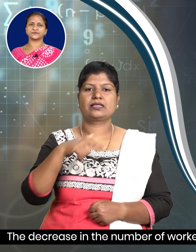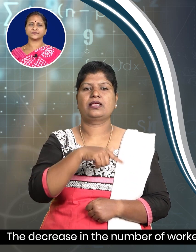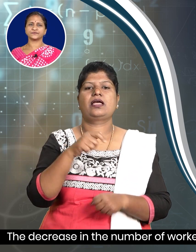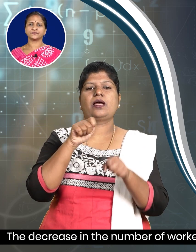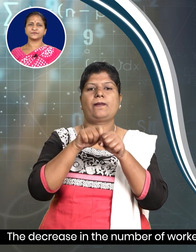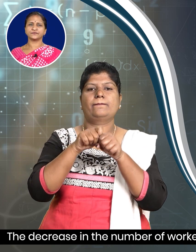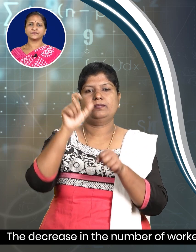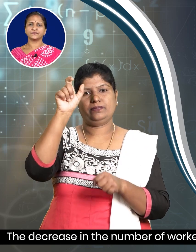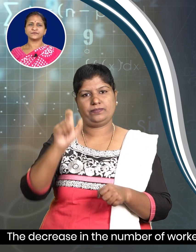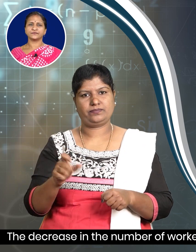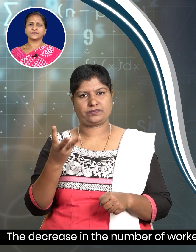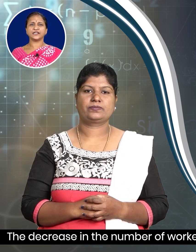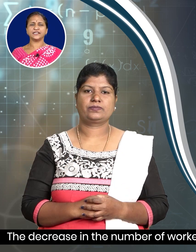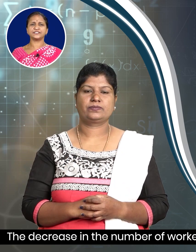workers,